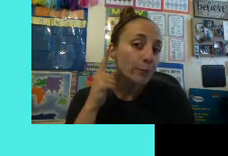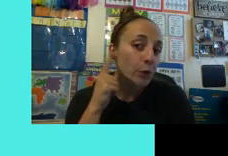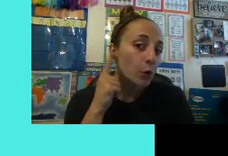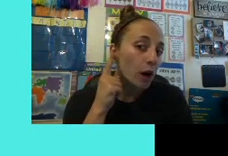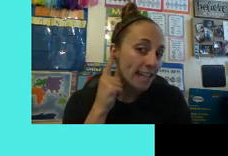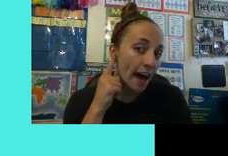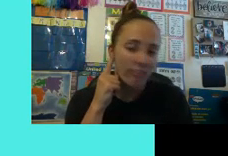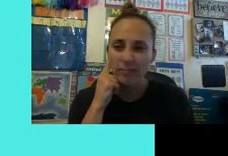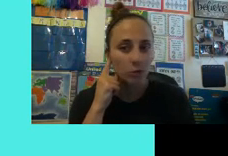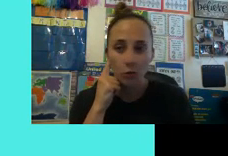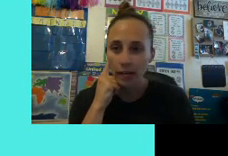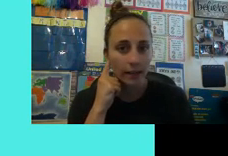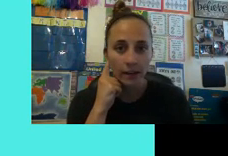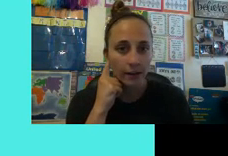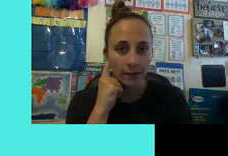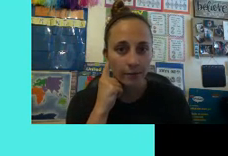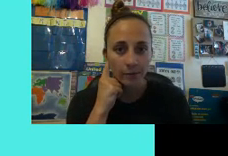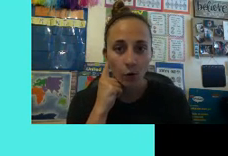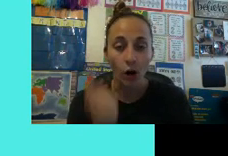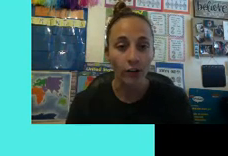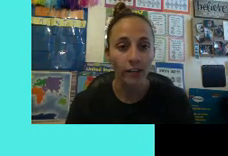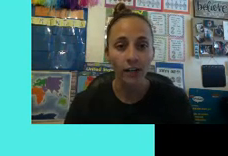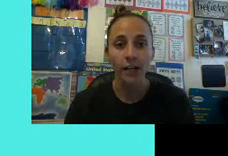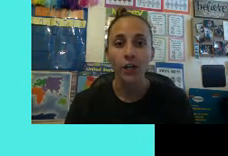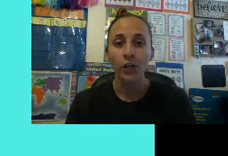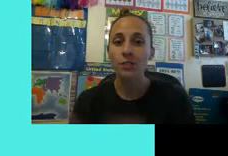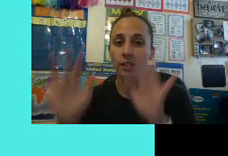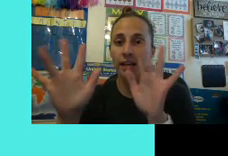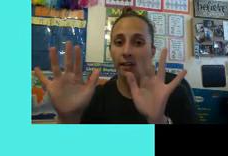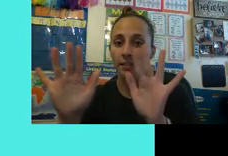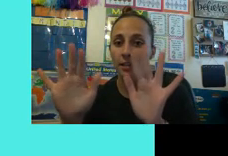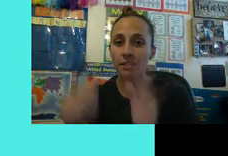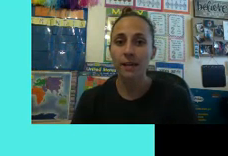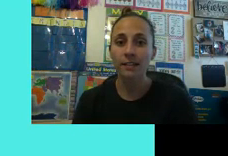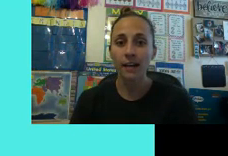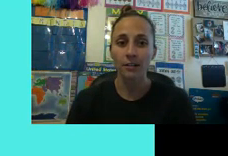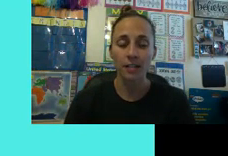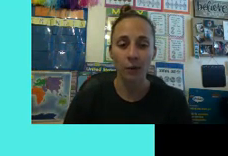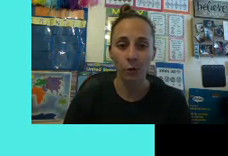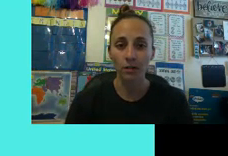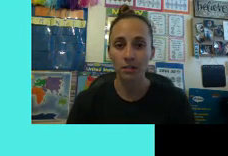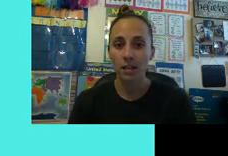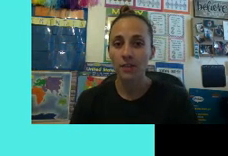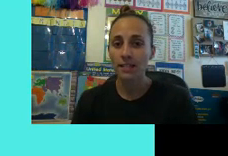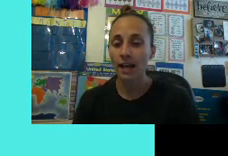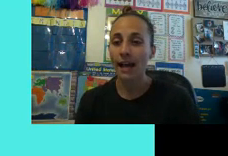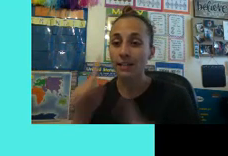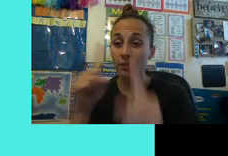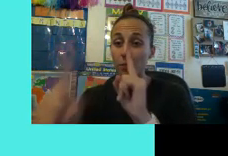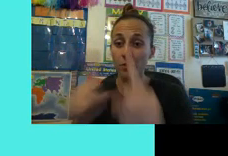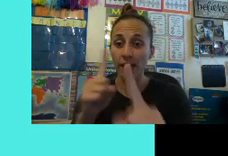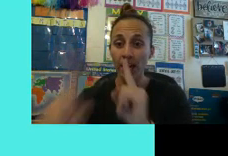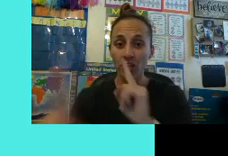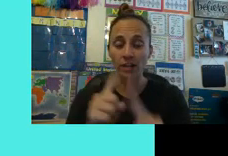People who are deaf, who can't hear, or hard of hearing, use their hands to make letters and words. This kind